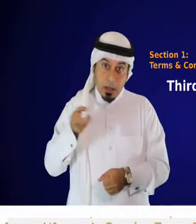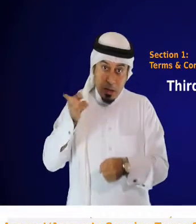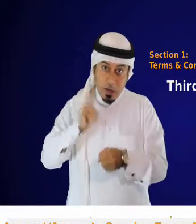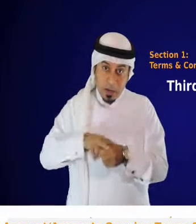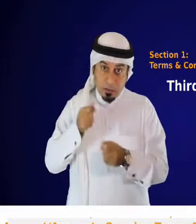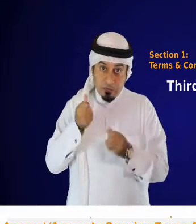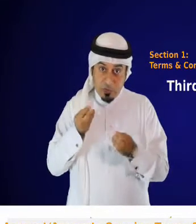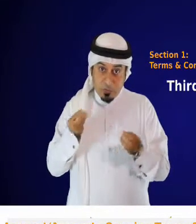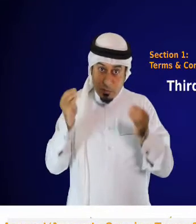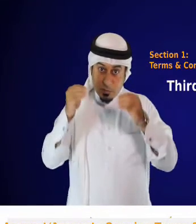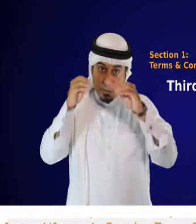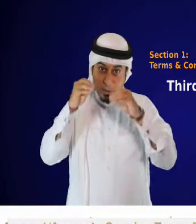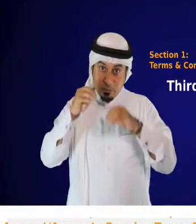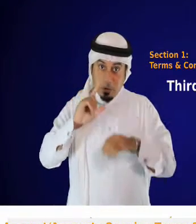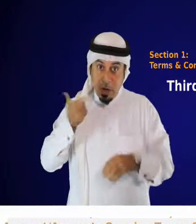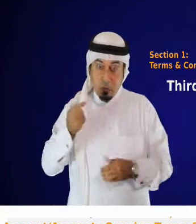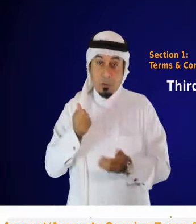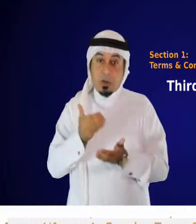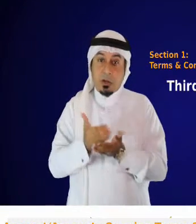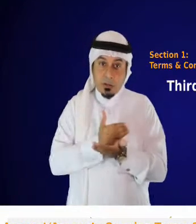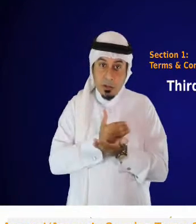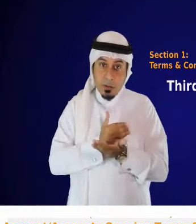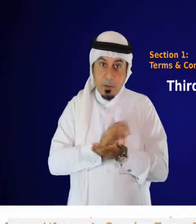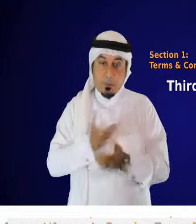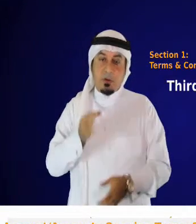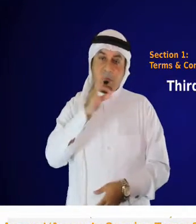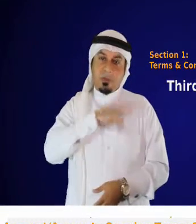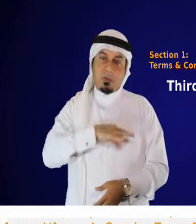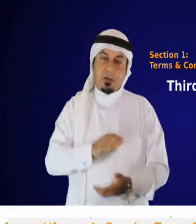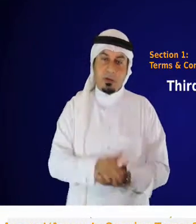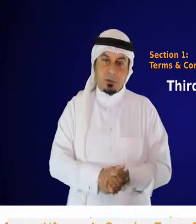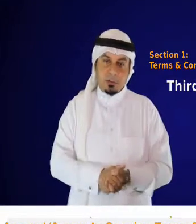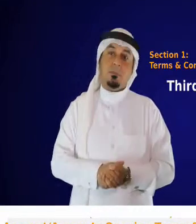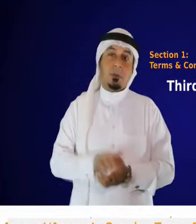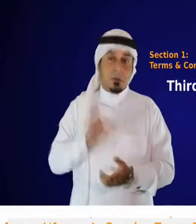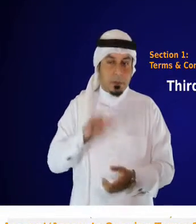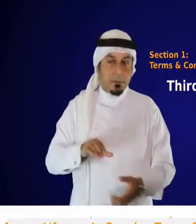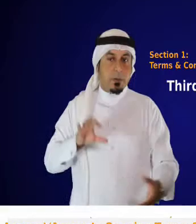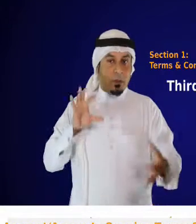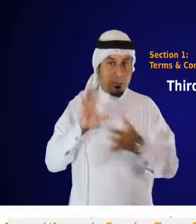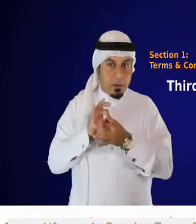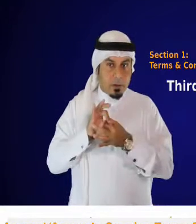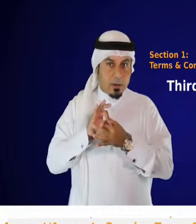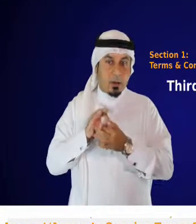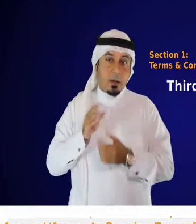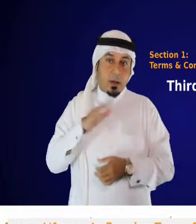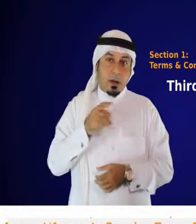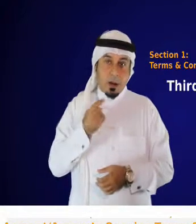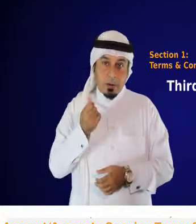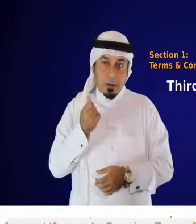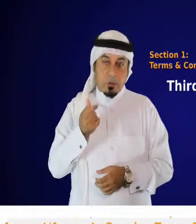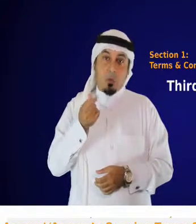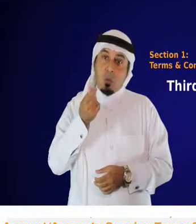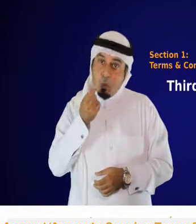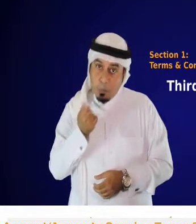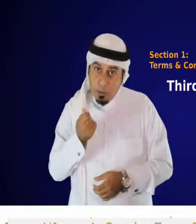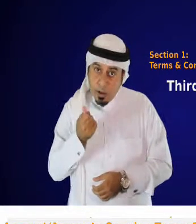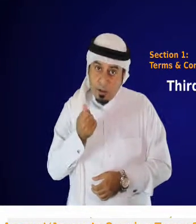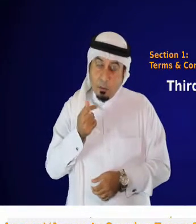any investment return or share of interests. 5. The currency, amount, period, and rate